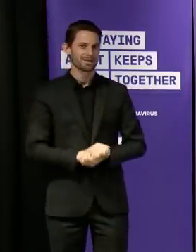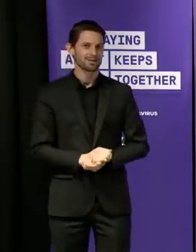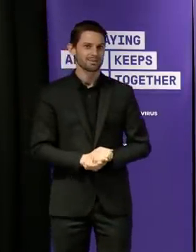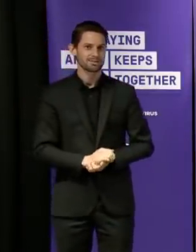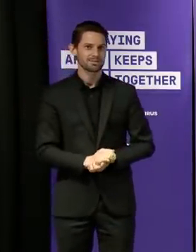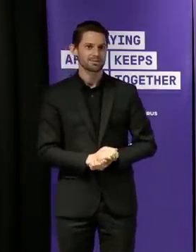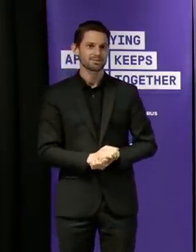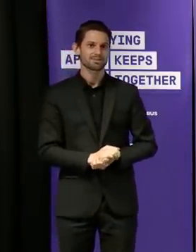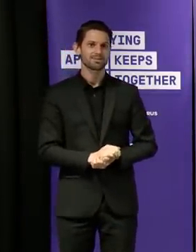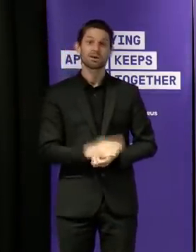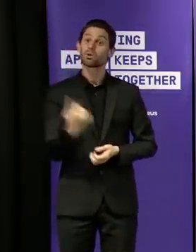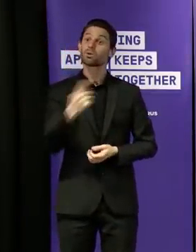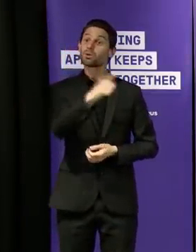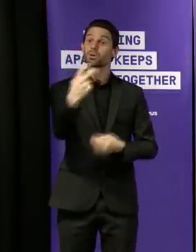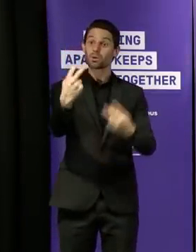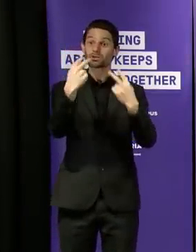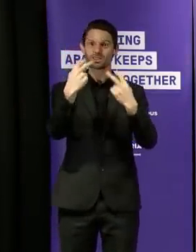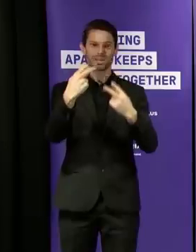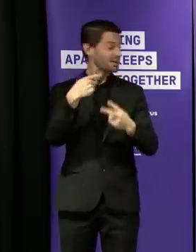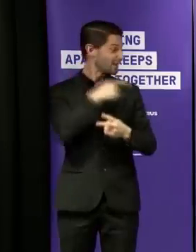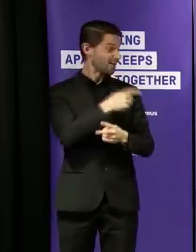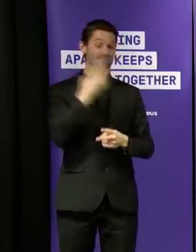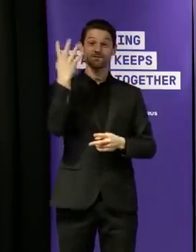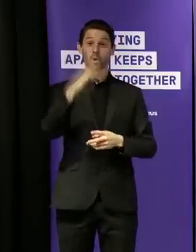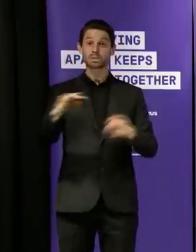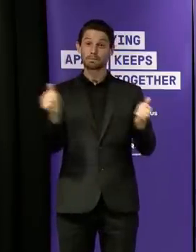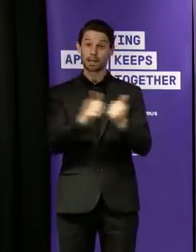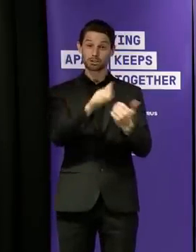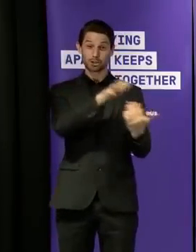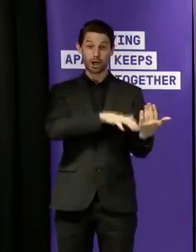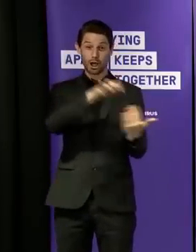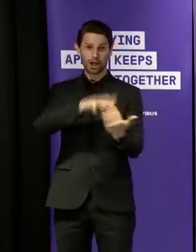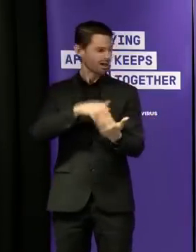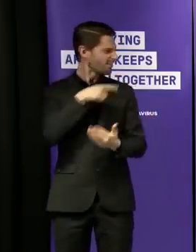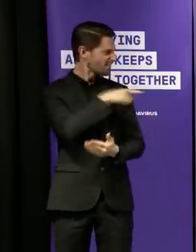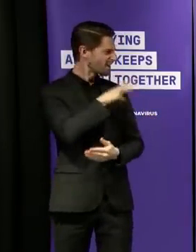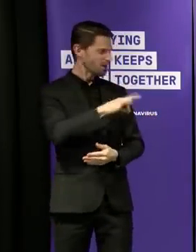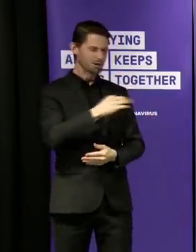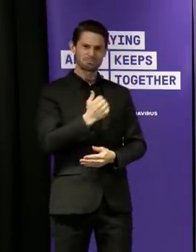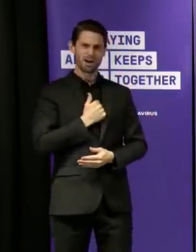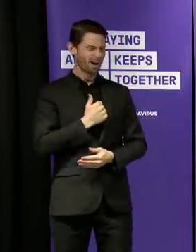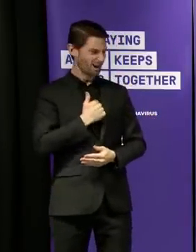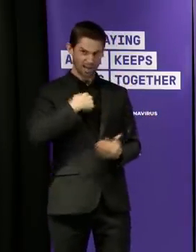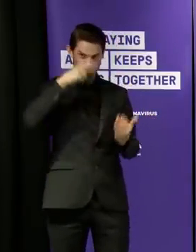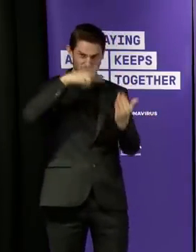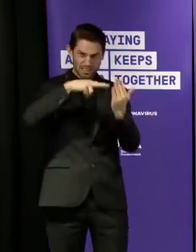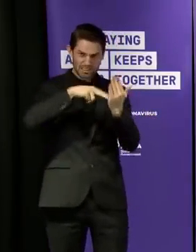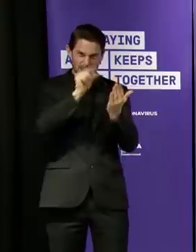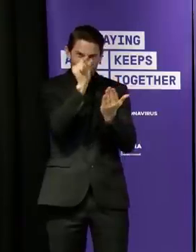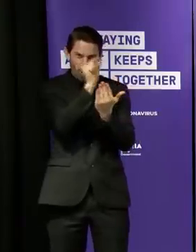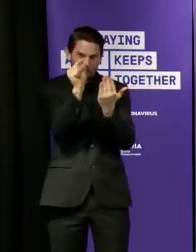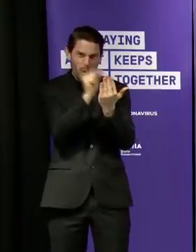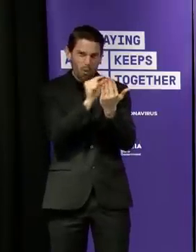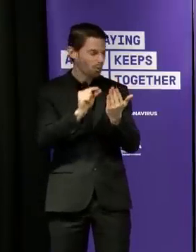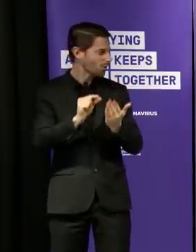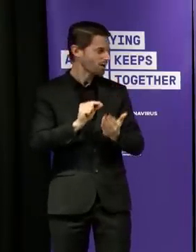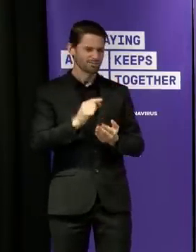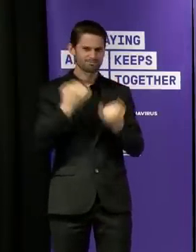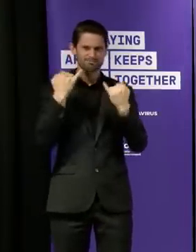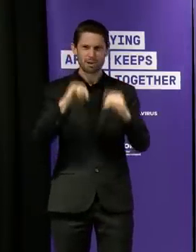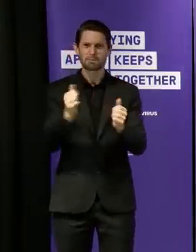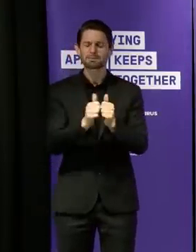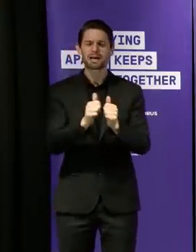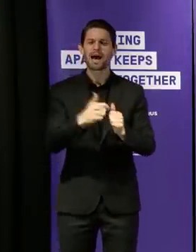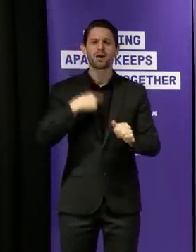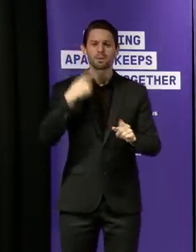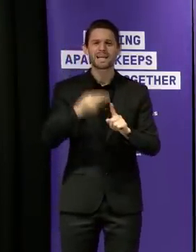for everyone at home, that's about a 40-page document that's written in. They're not my notes. I can't read that. Anyway, we will get